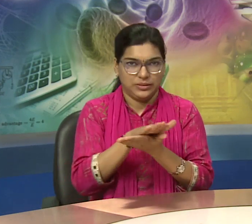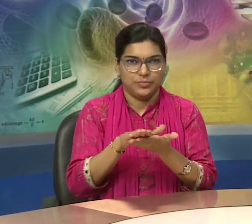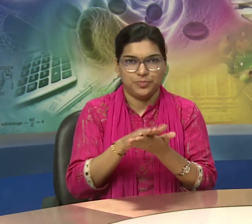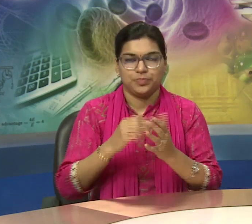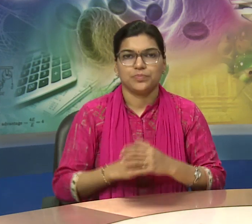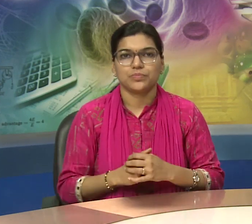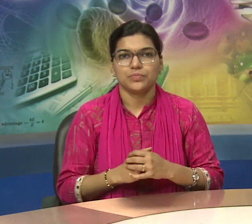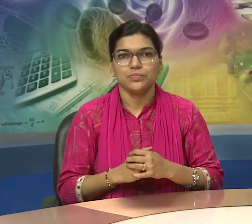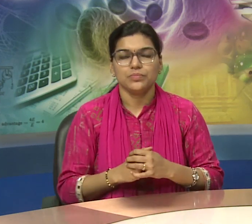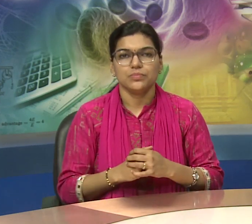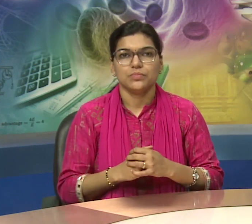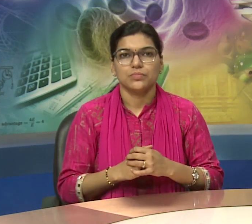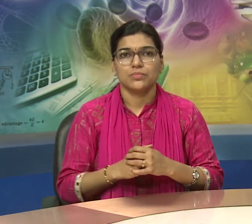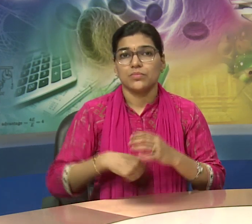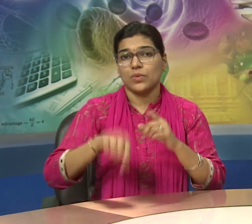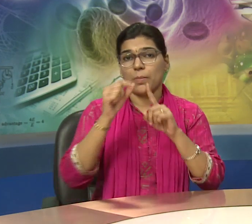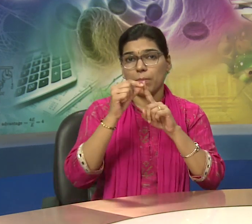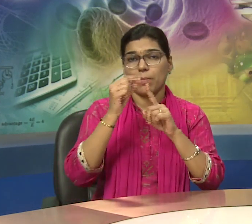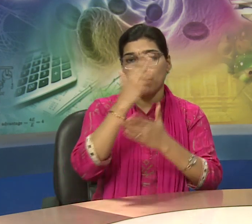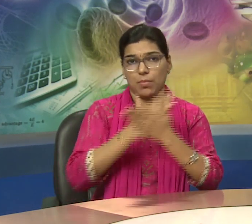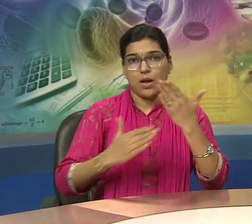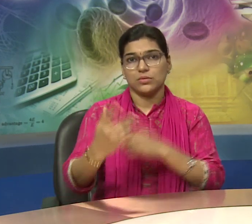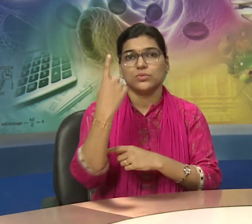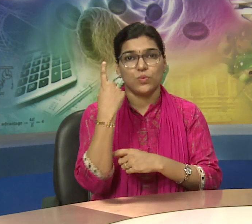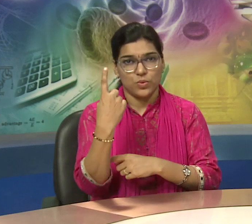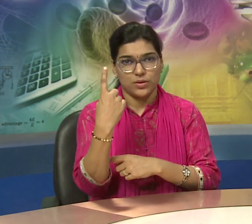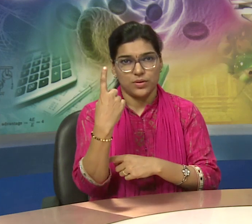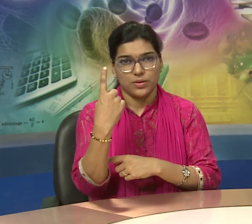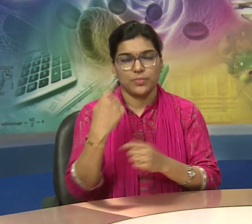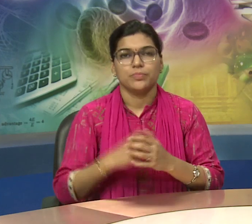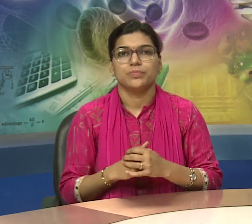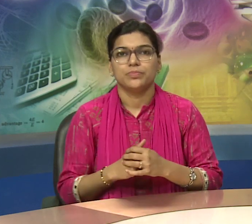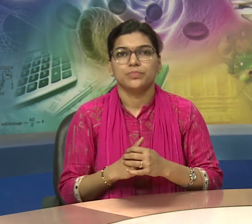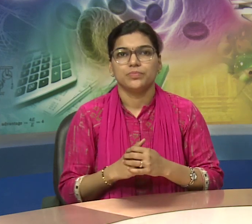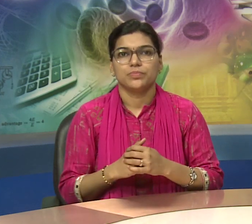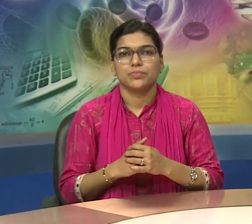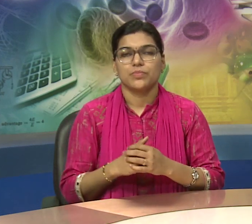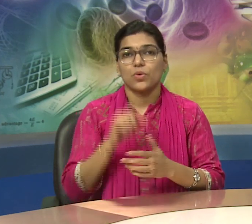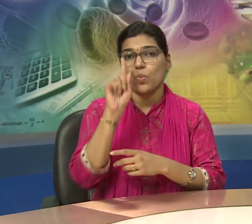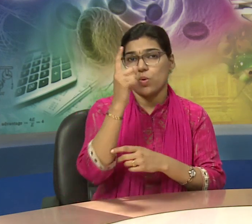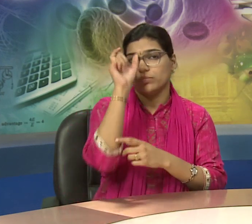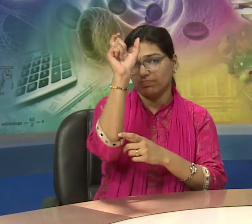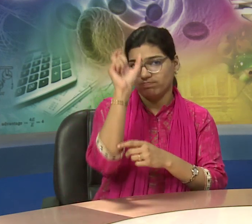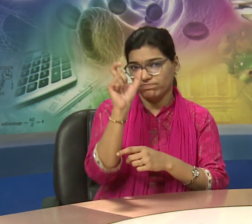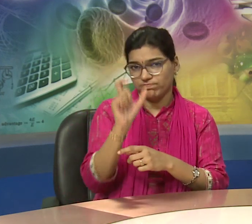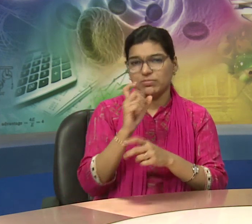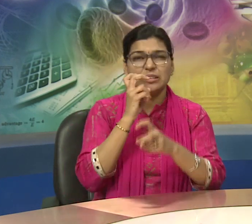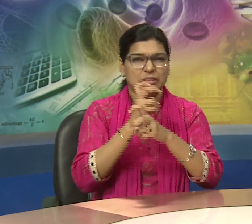So, these are the basics which we will be learning in this lesson. This is video part 1. First of